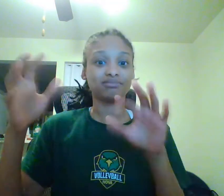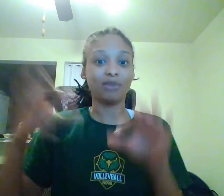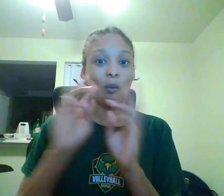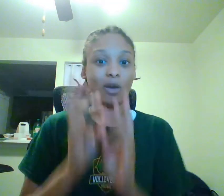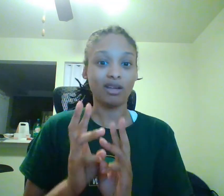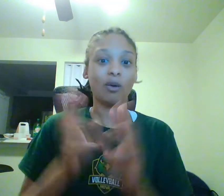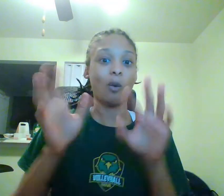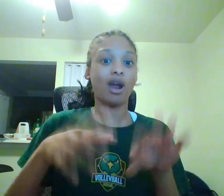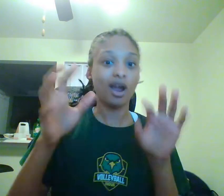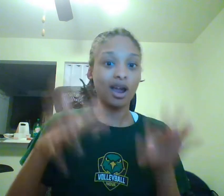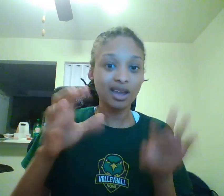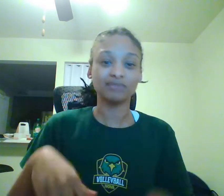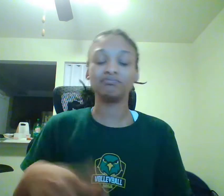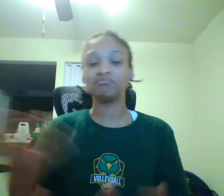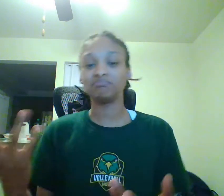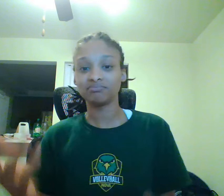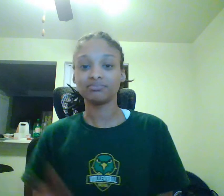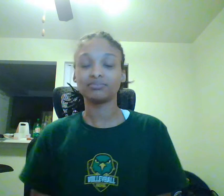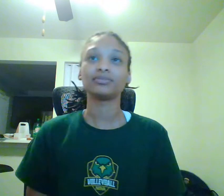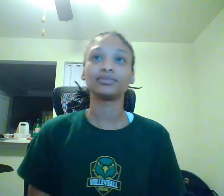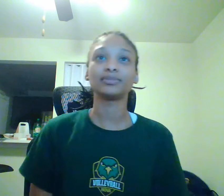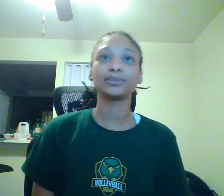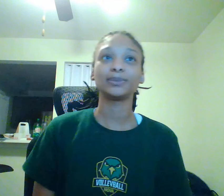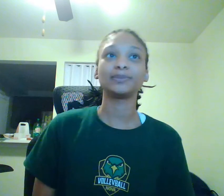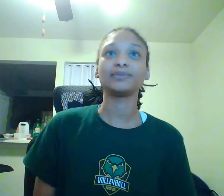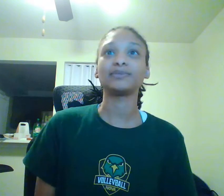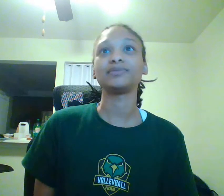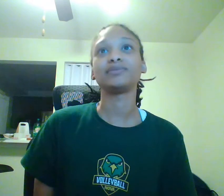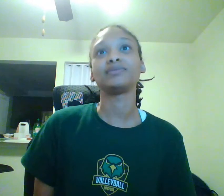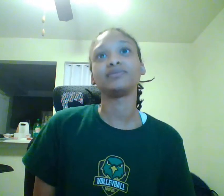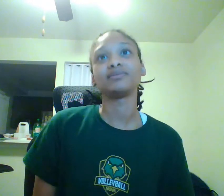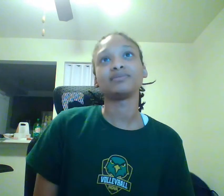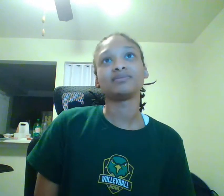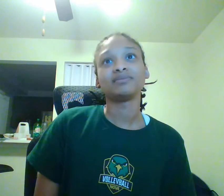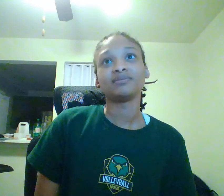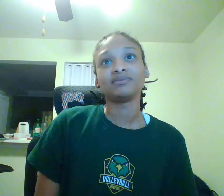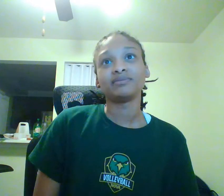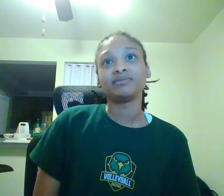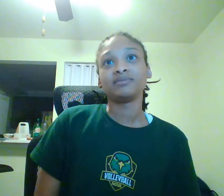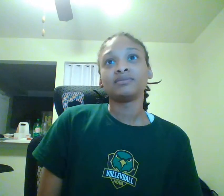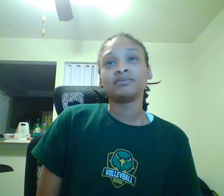Are all things that one should know to make sailing